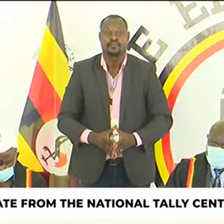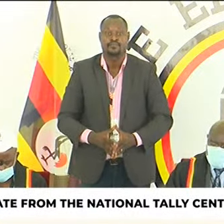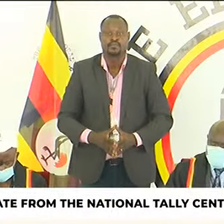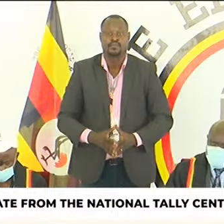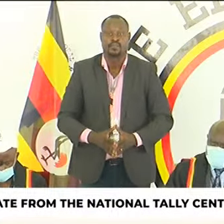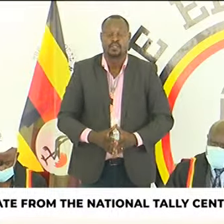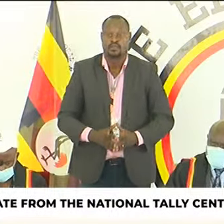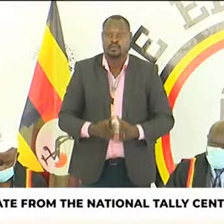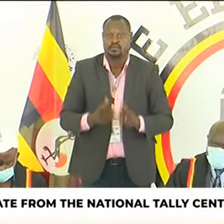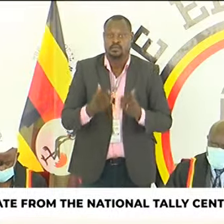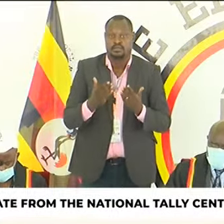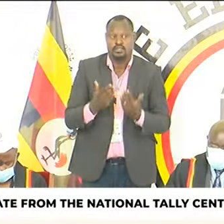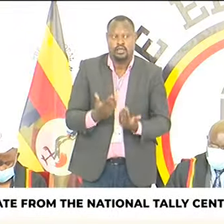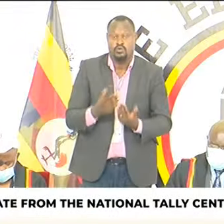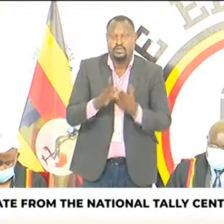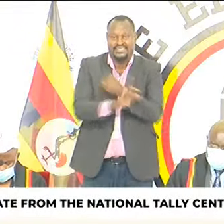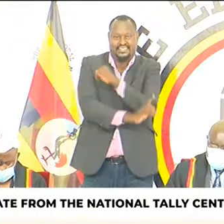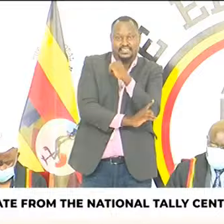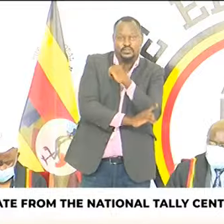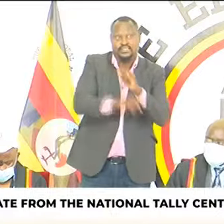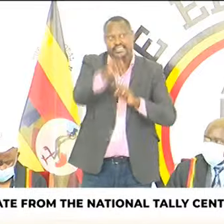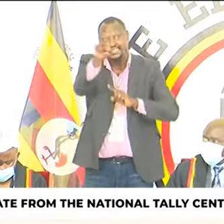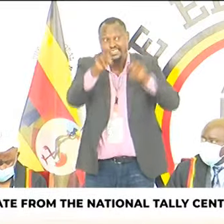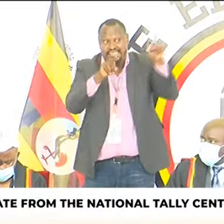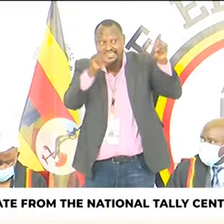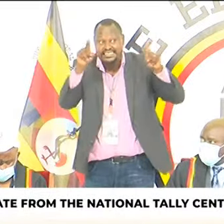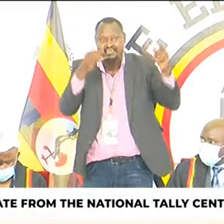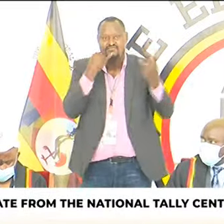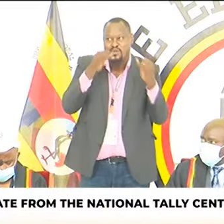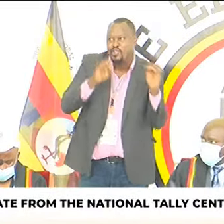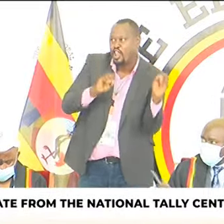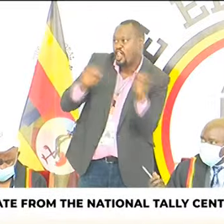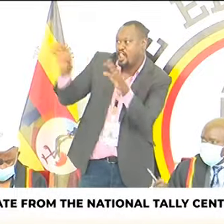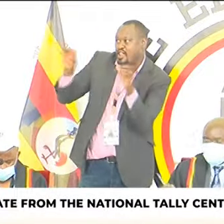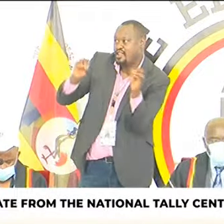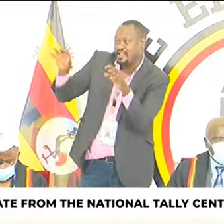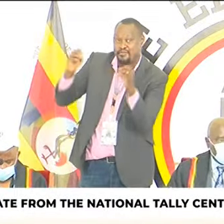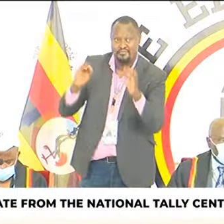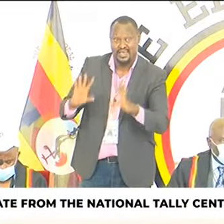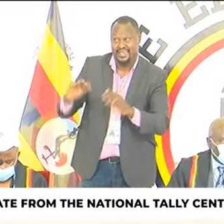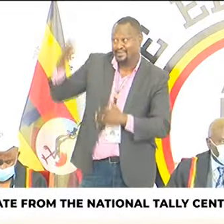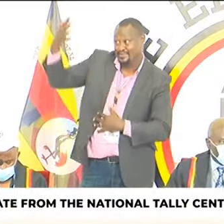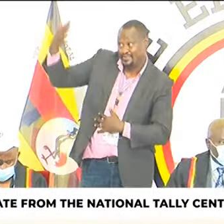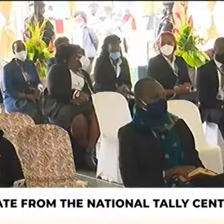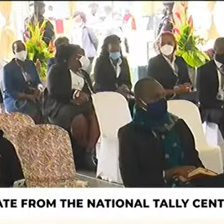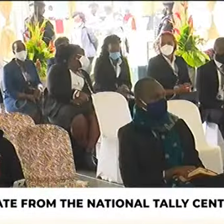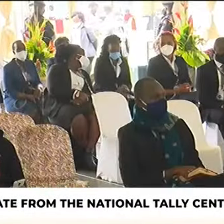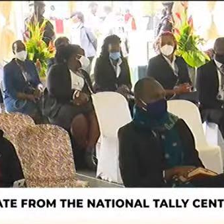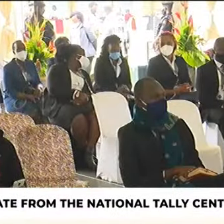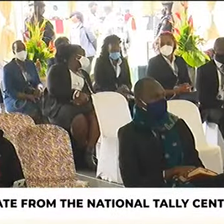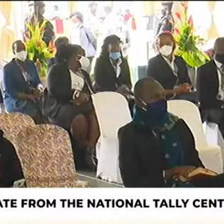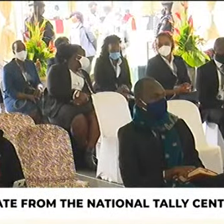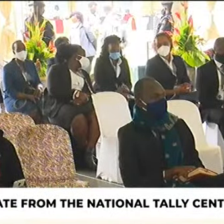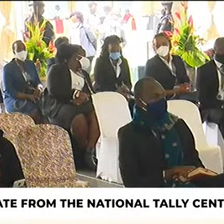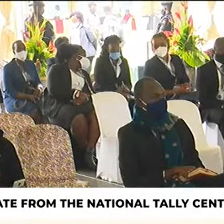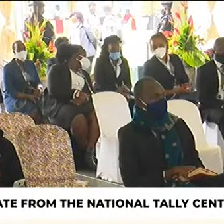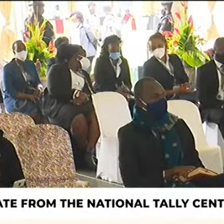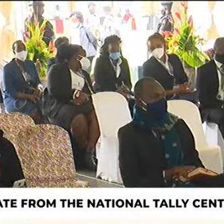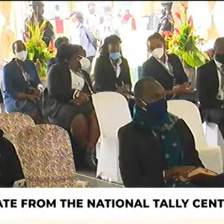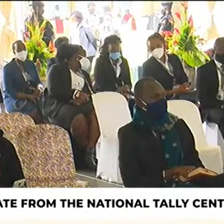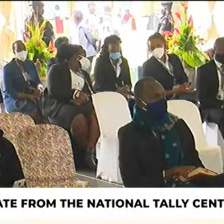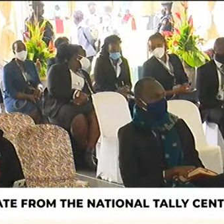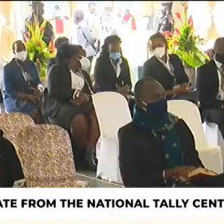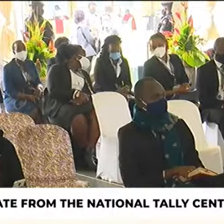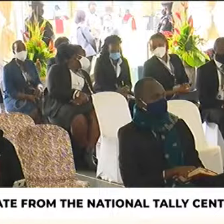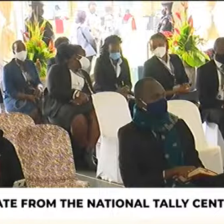the performance of districts is lagging on the screens, I will interact with my technical people and